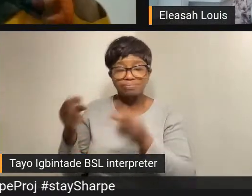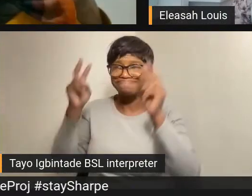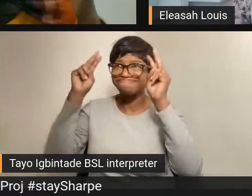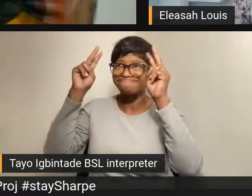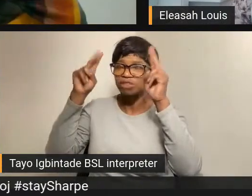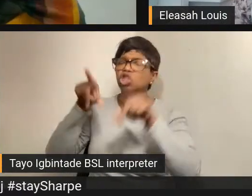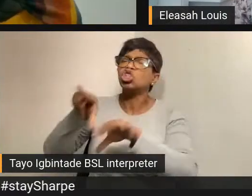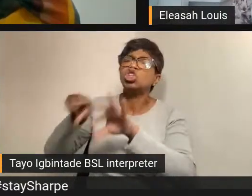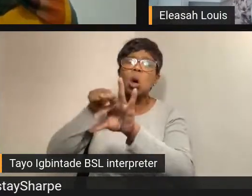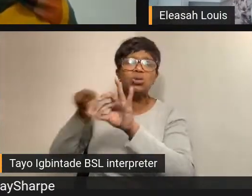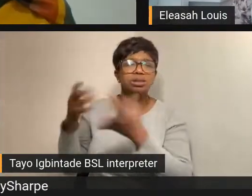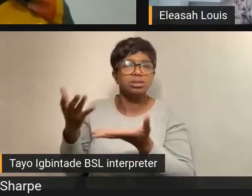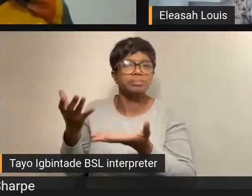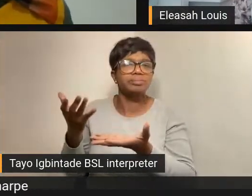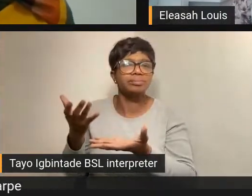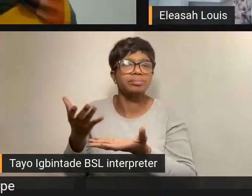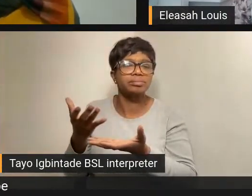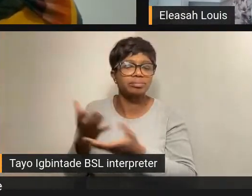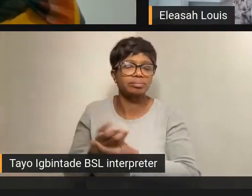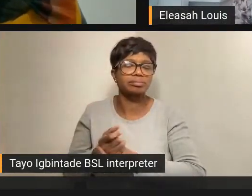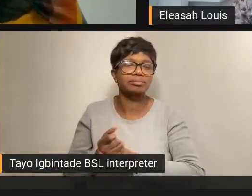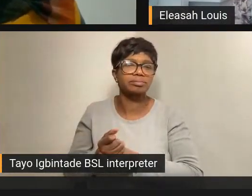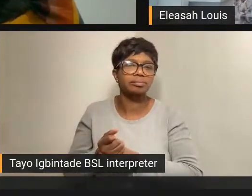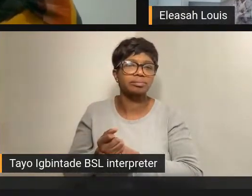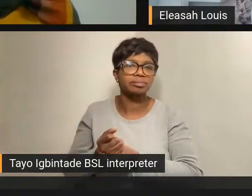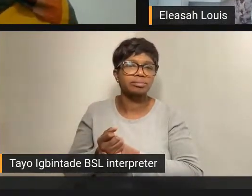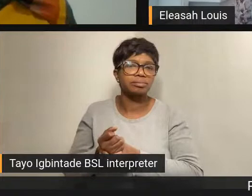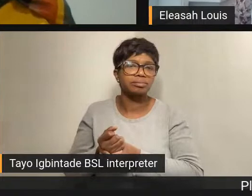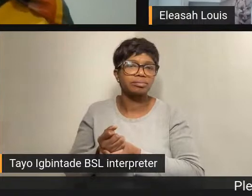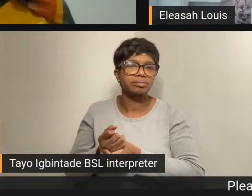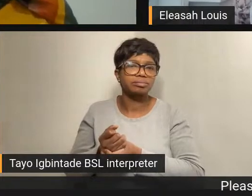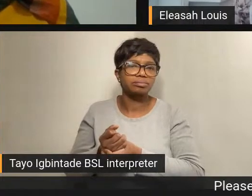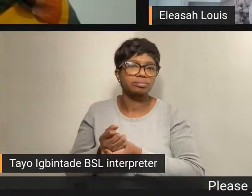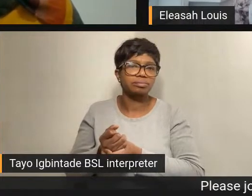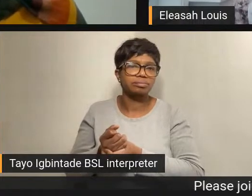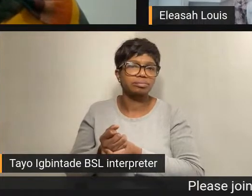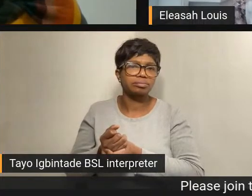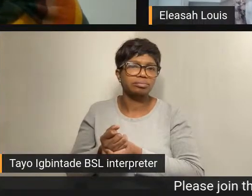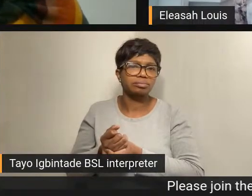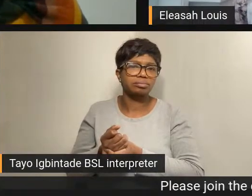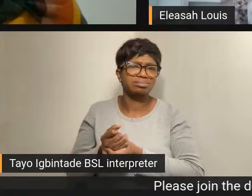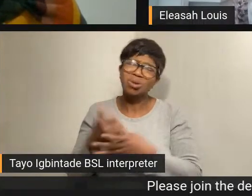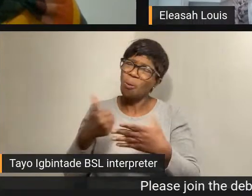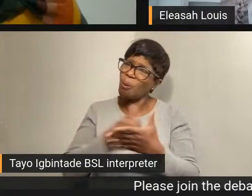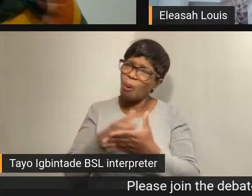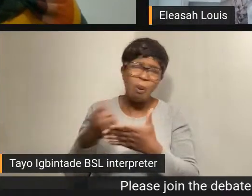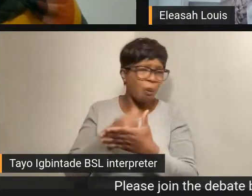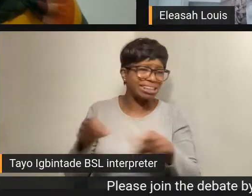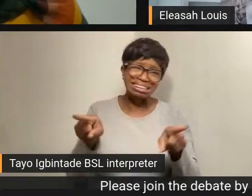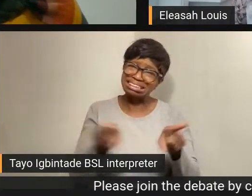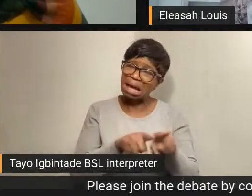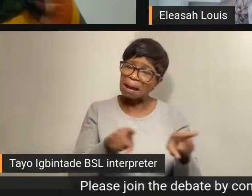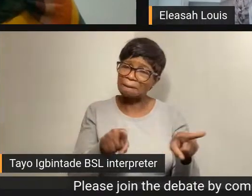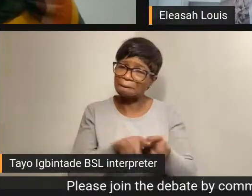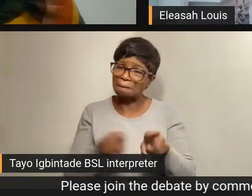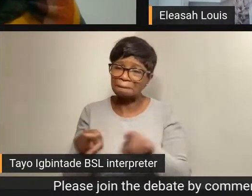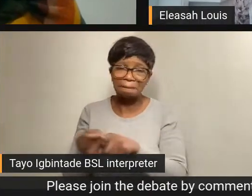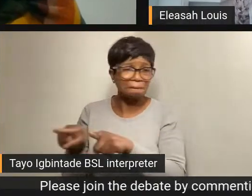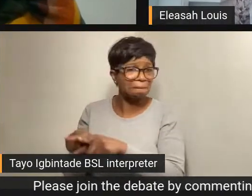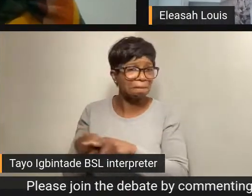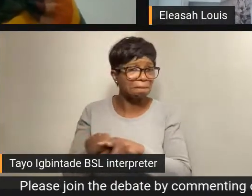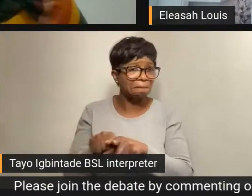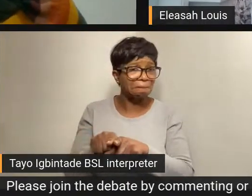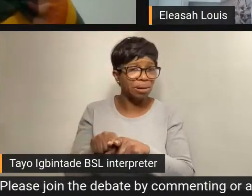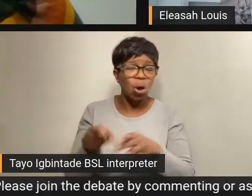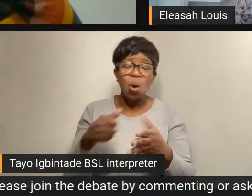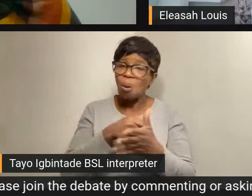or chosen, right? And it is always the same system in that we